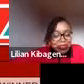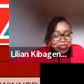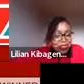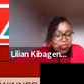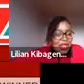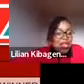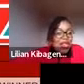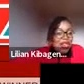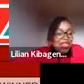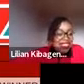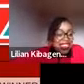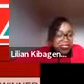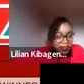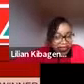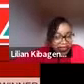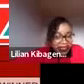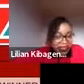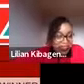sixth position.